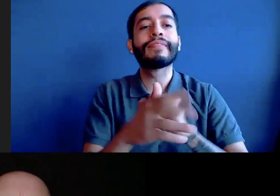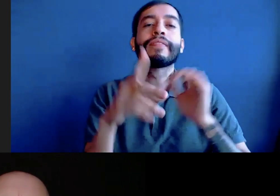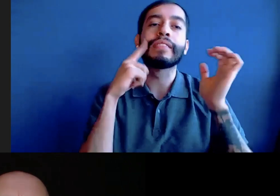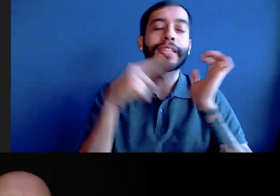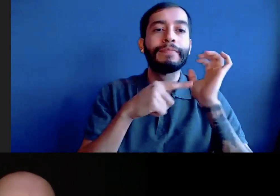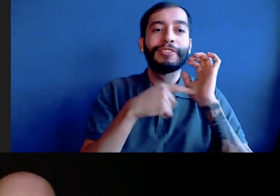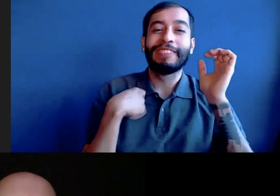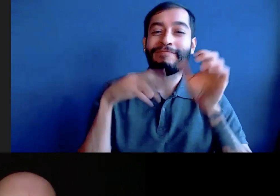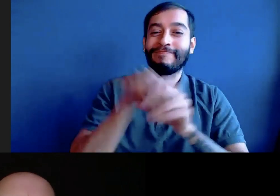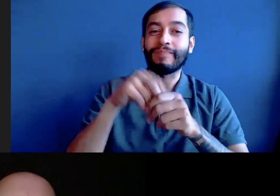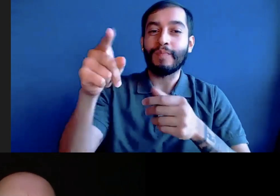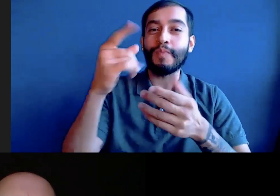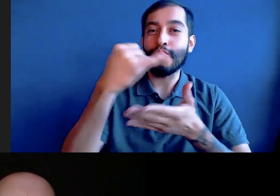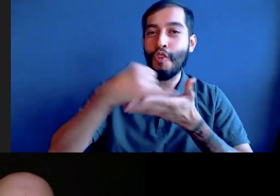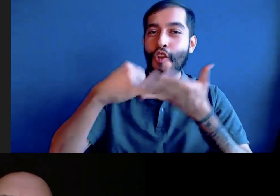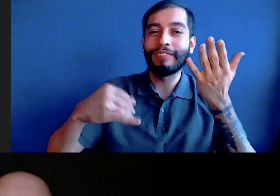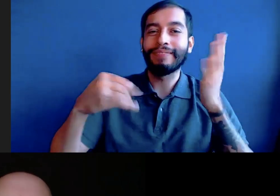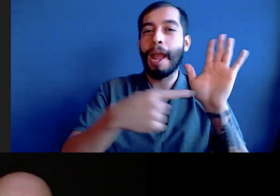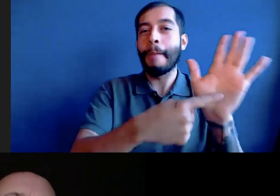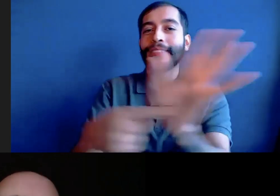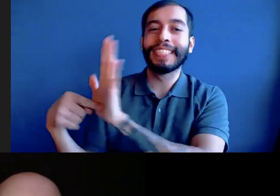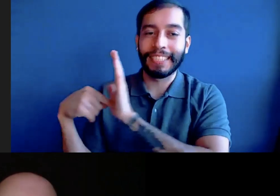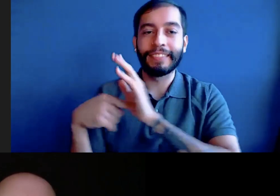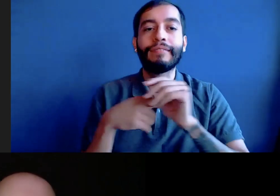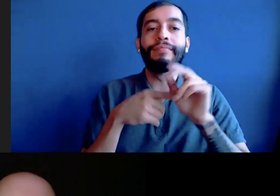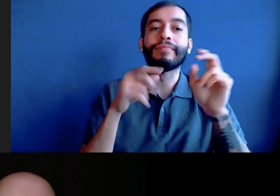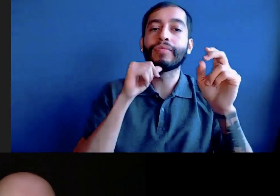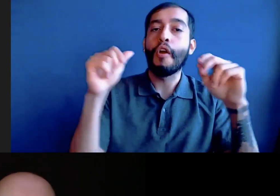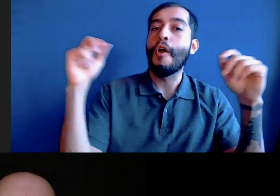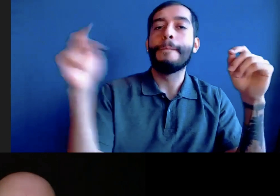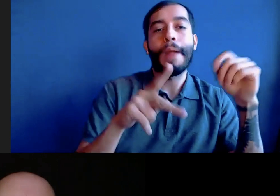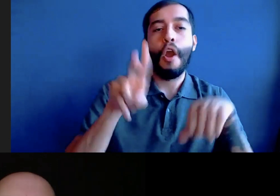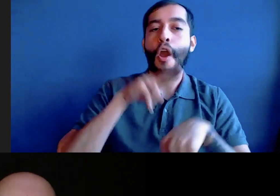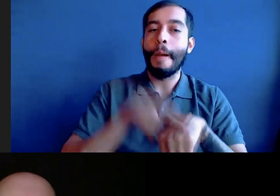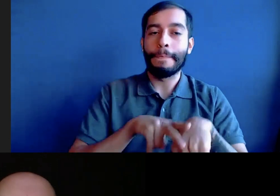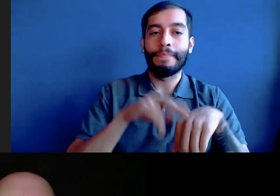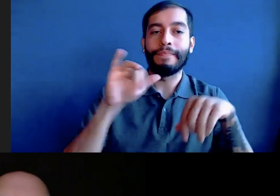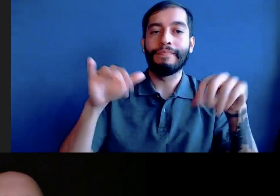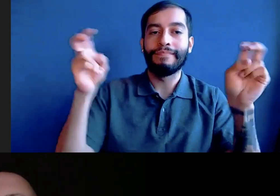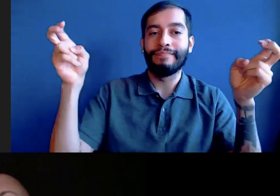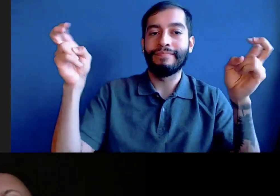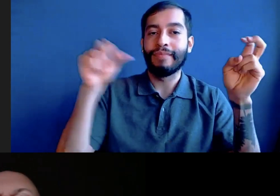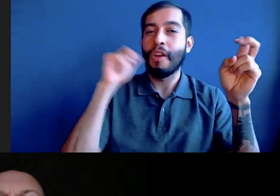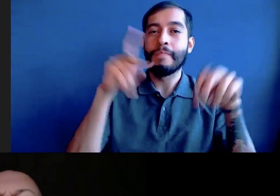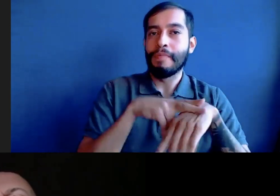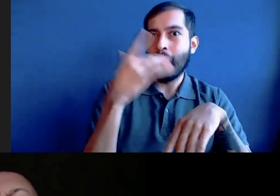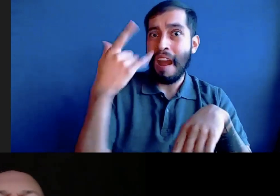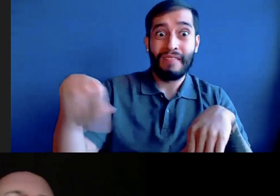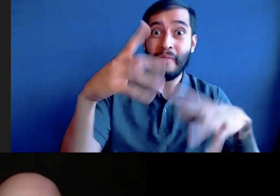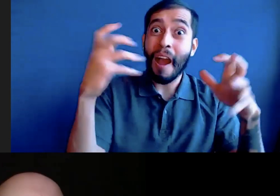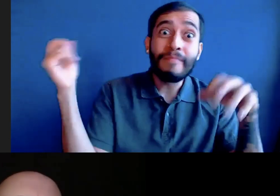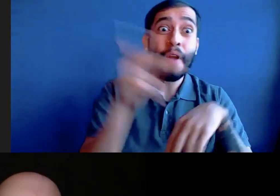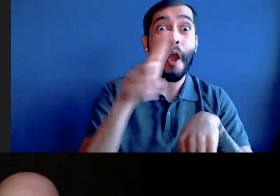Going Back to Normal, because I think what we don't want to do is go back to normal, because there was a degree of shall we